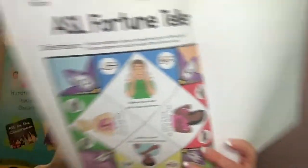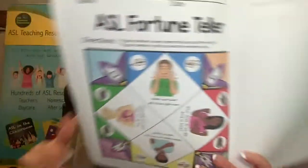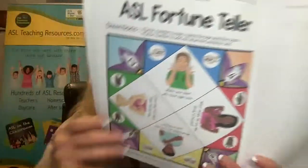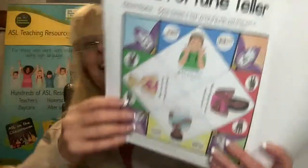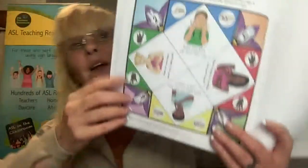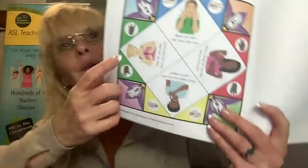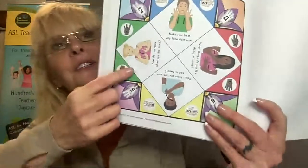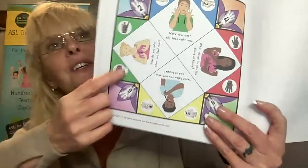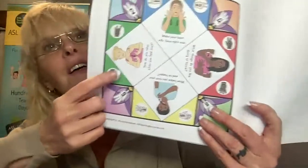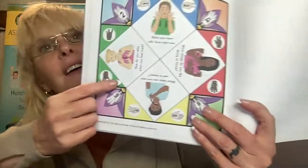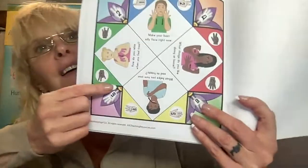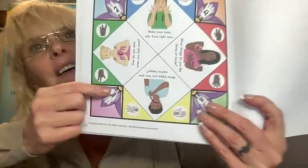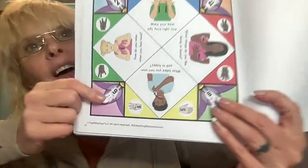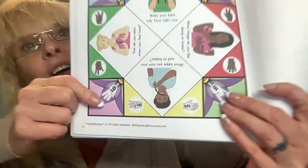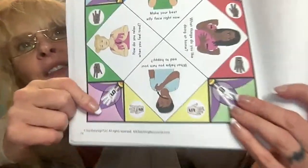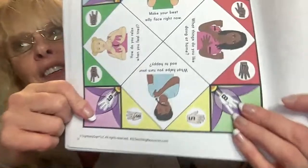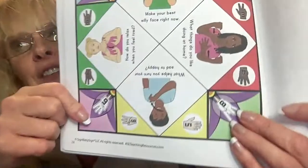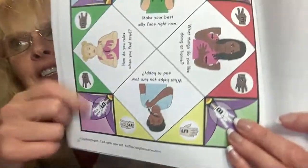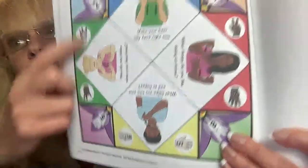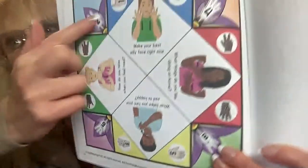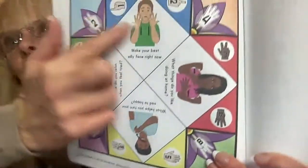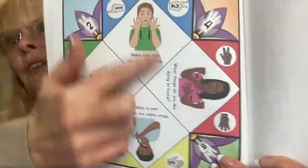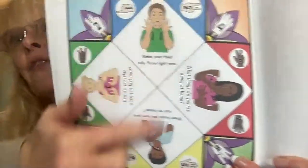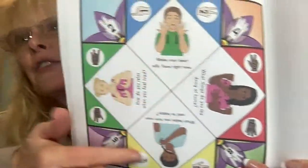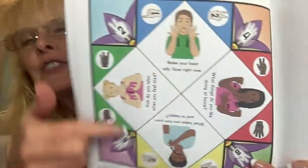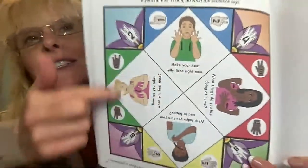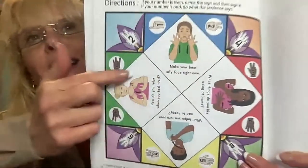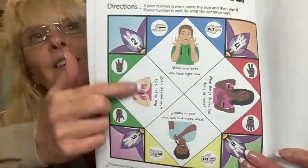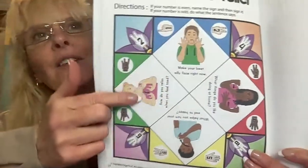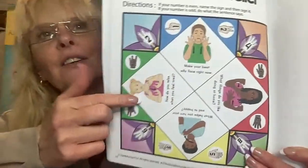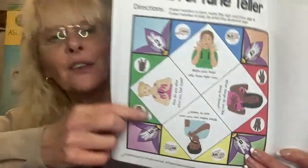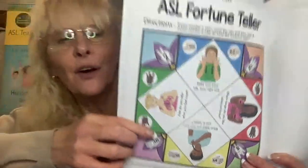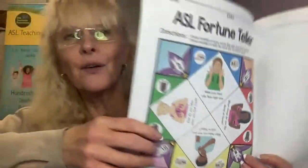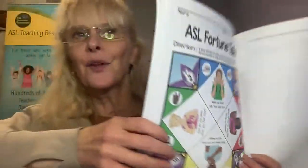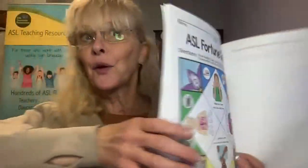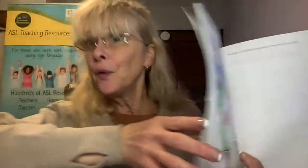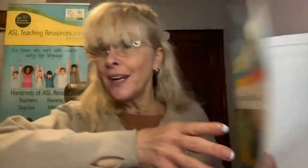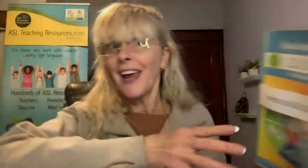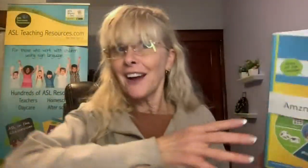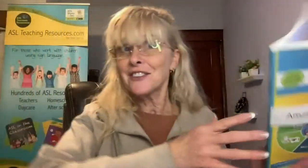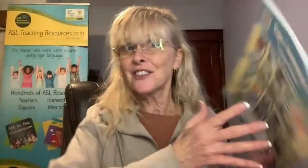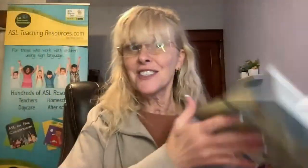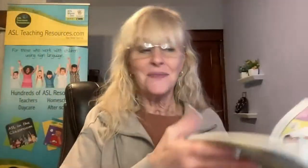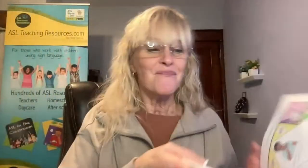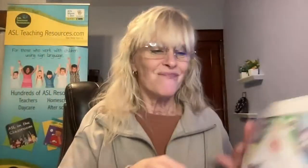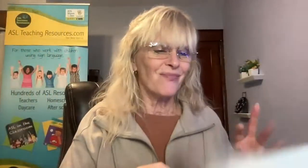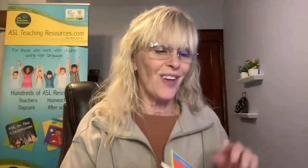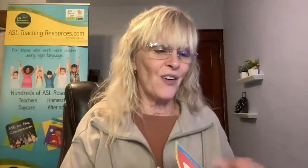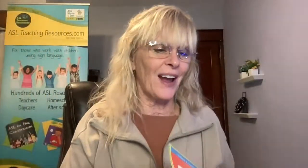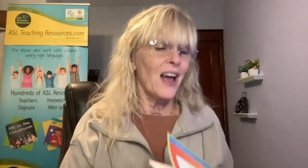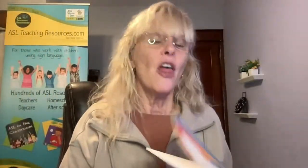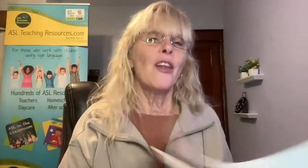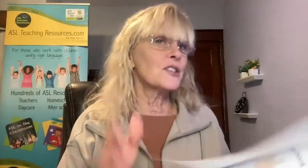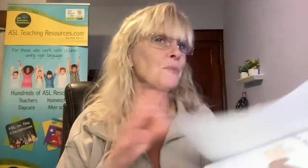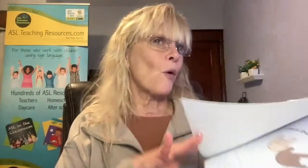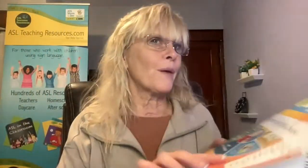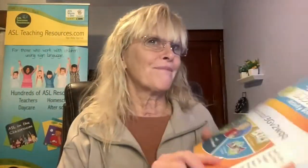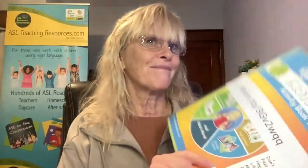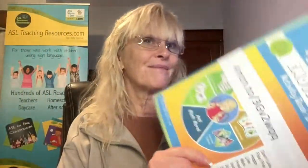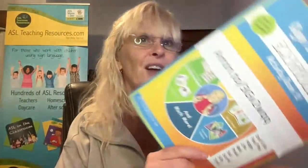sign language or even yourself with fortune teller? You know, the cootie catchers? Okay. There's more. There